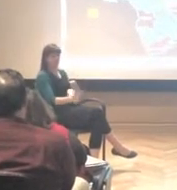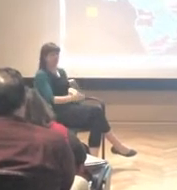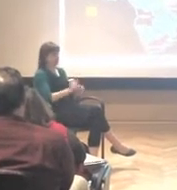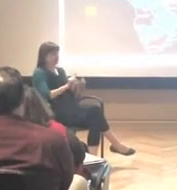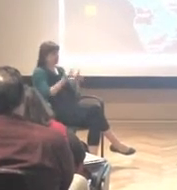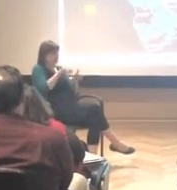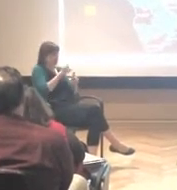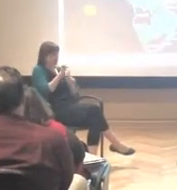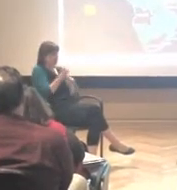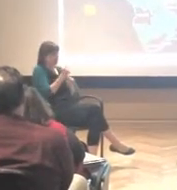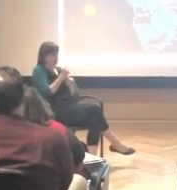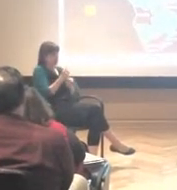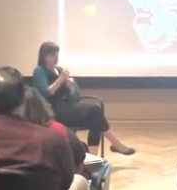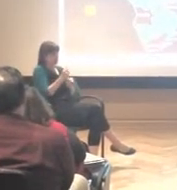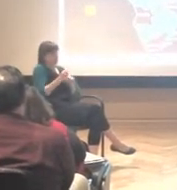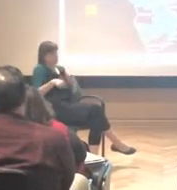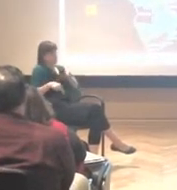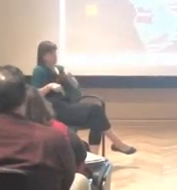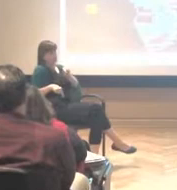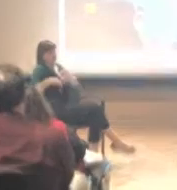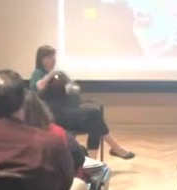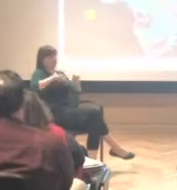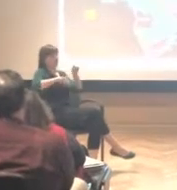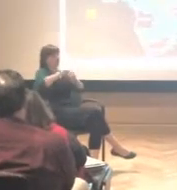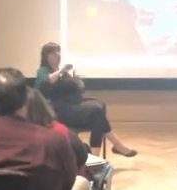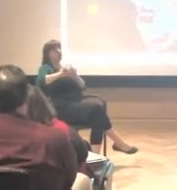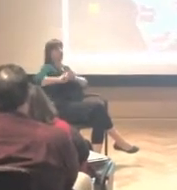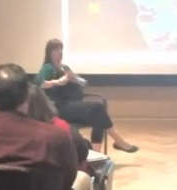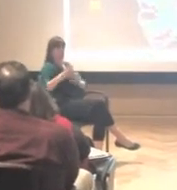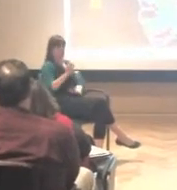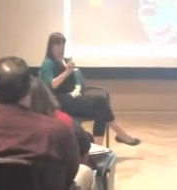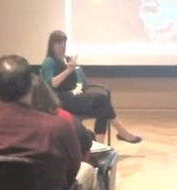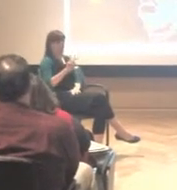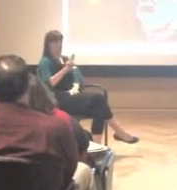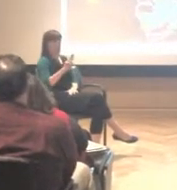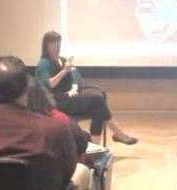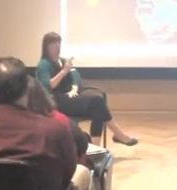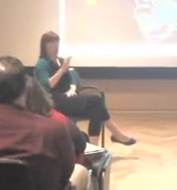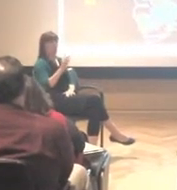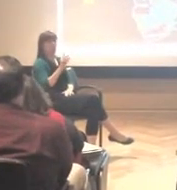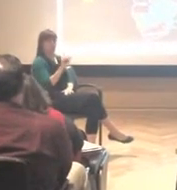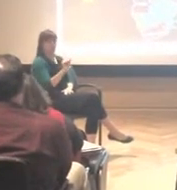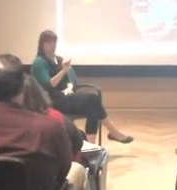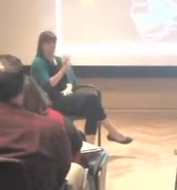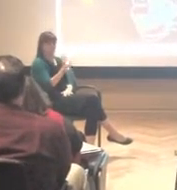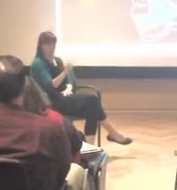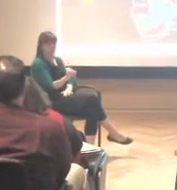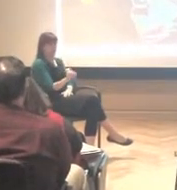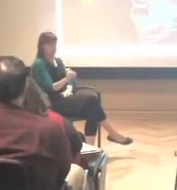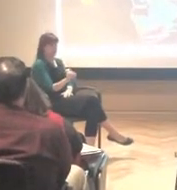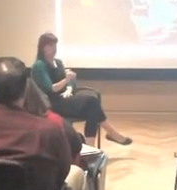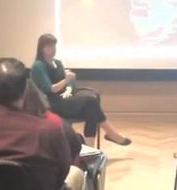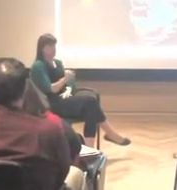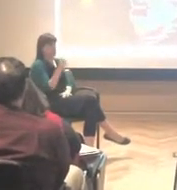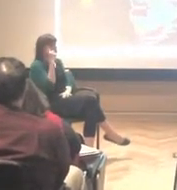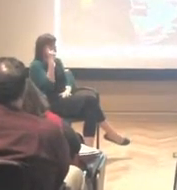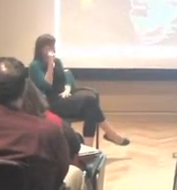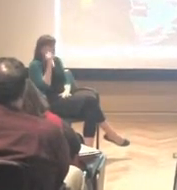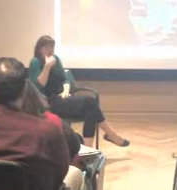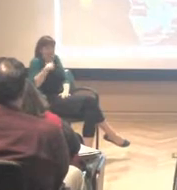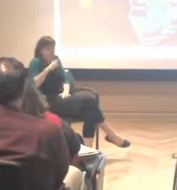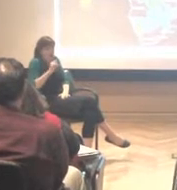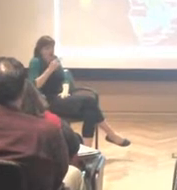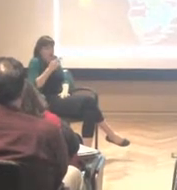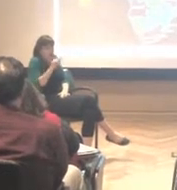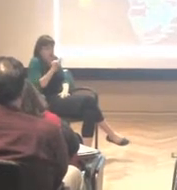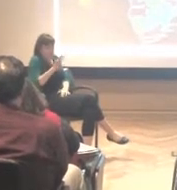this case, it's reverse engineering. So this started in Uganda, Africa, and because they don't have shunts, and